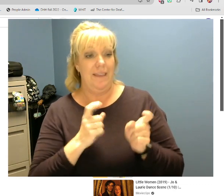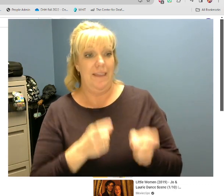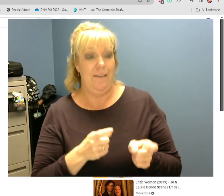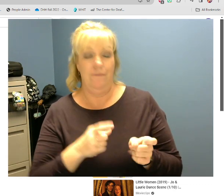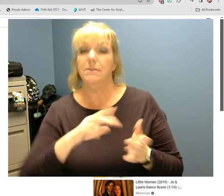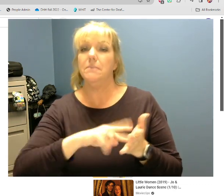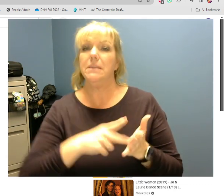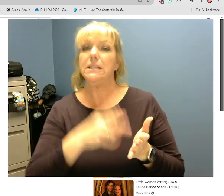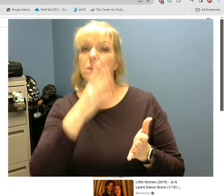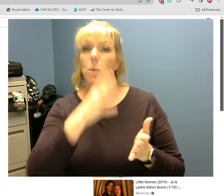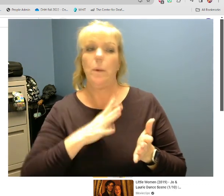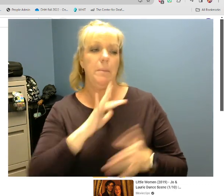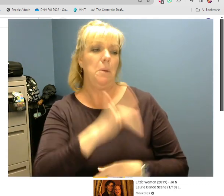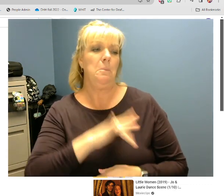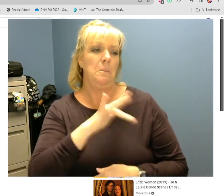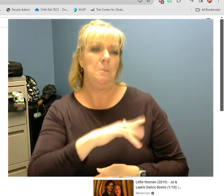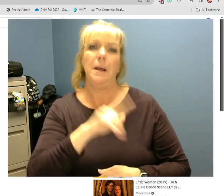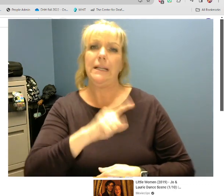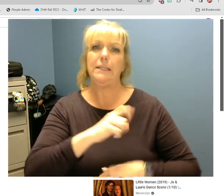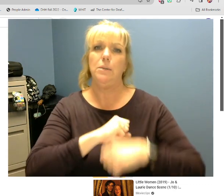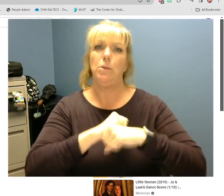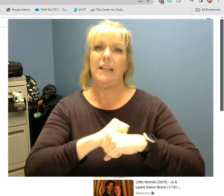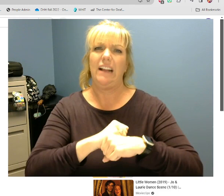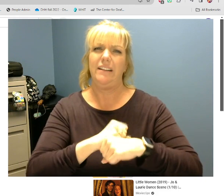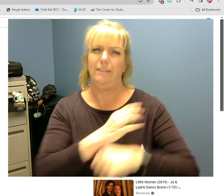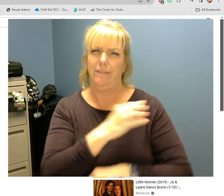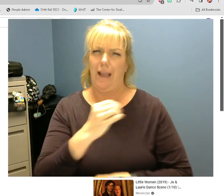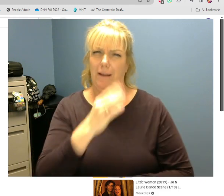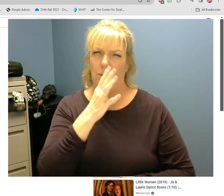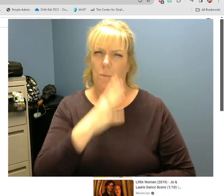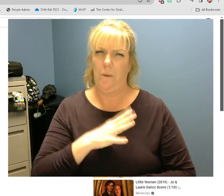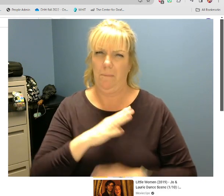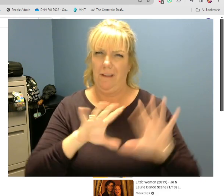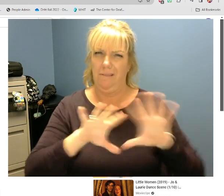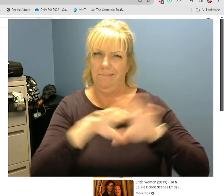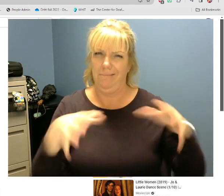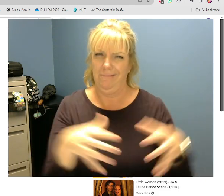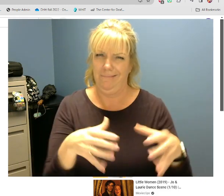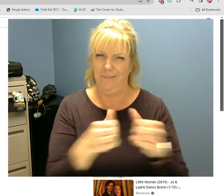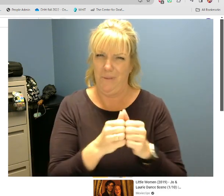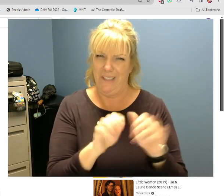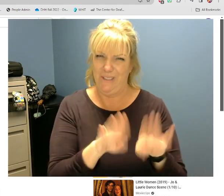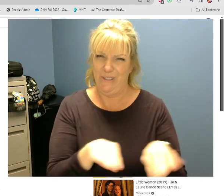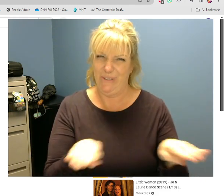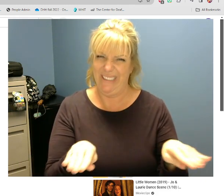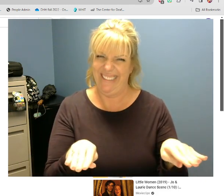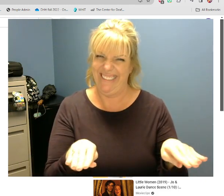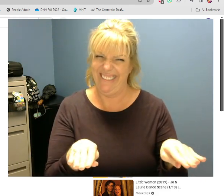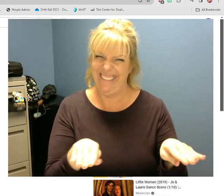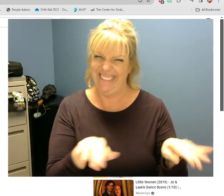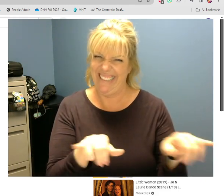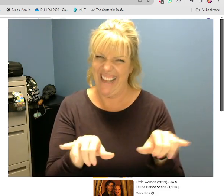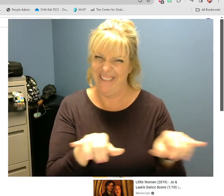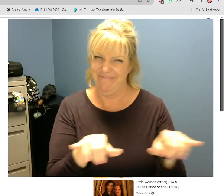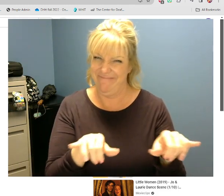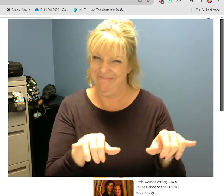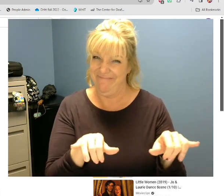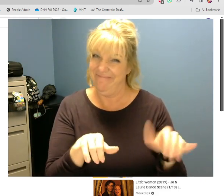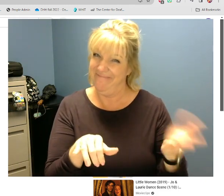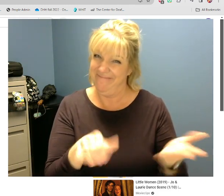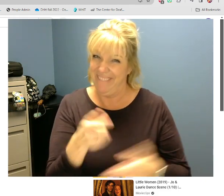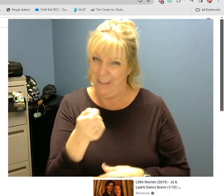protected, and you're also linking them with children, which is, a little problematic. At the time,